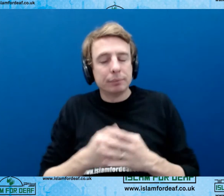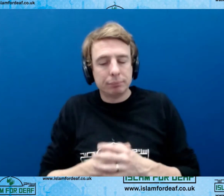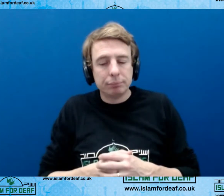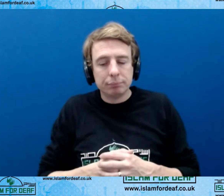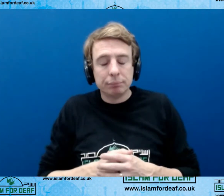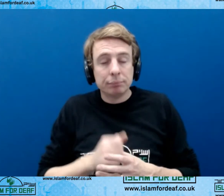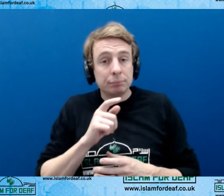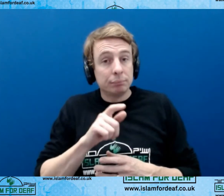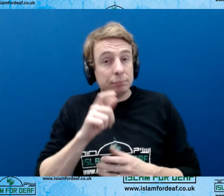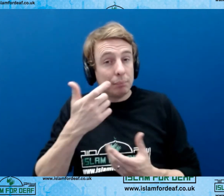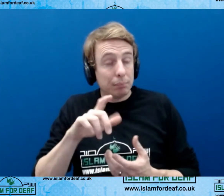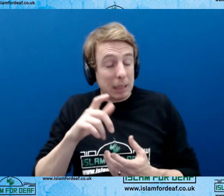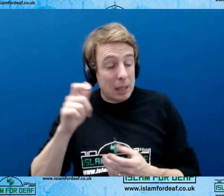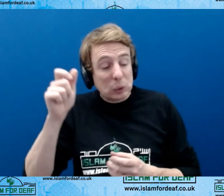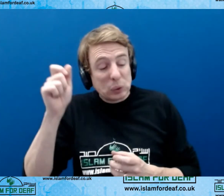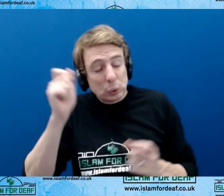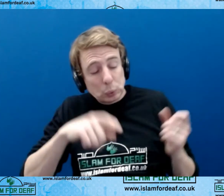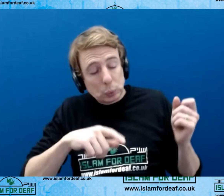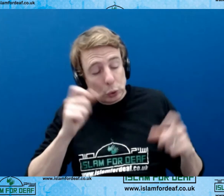spot.